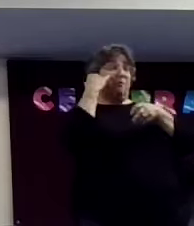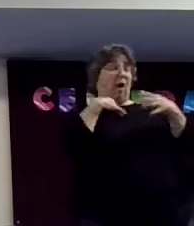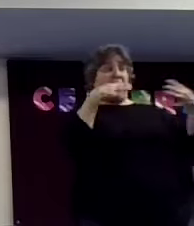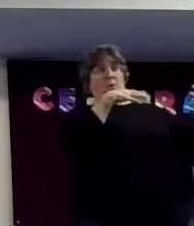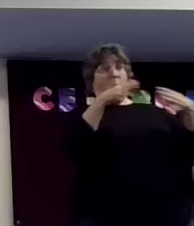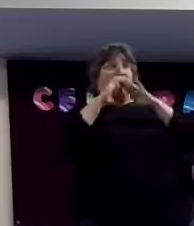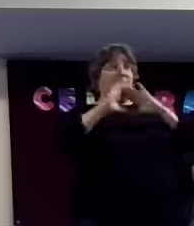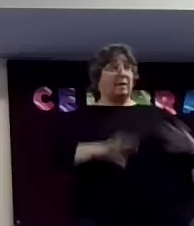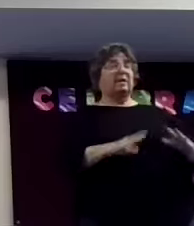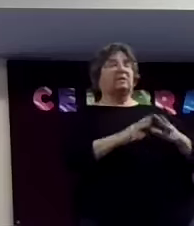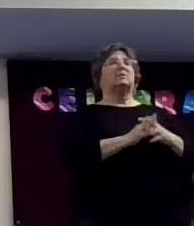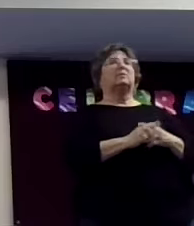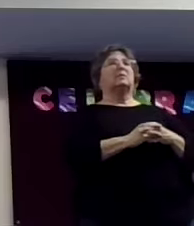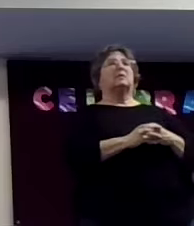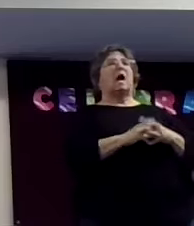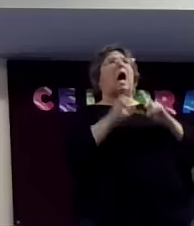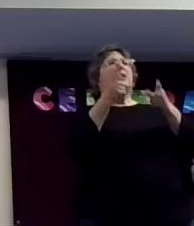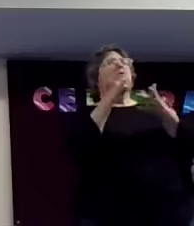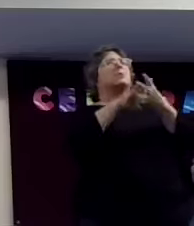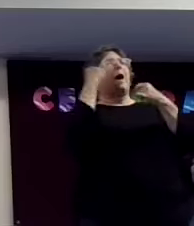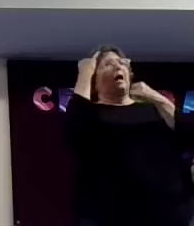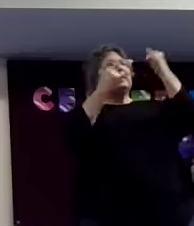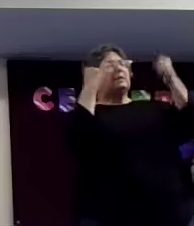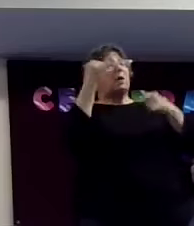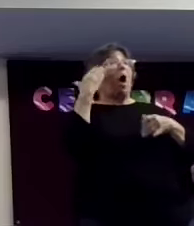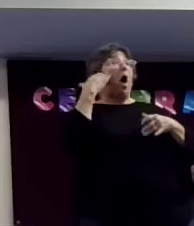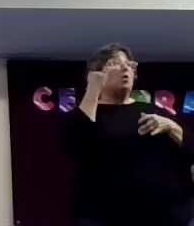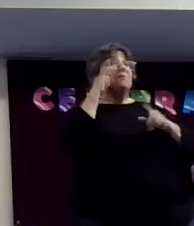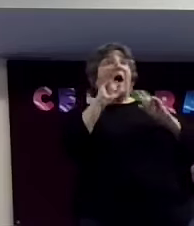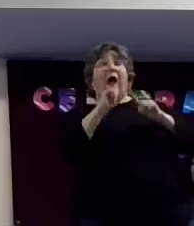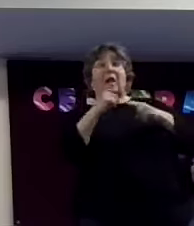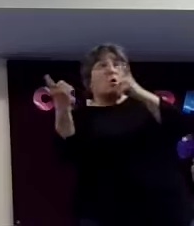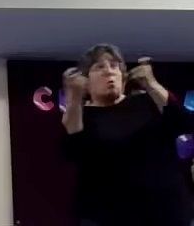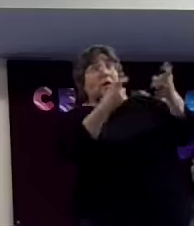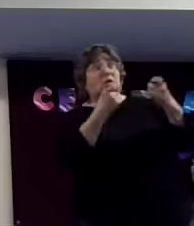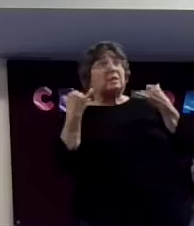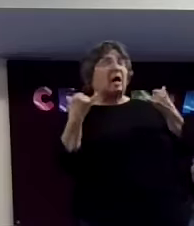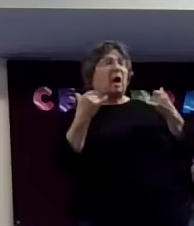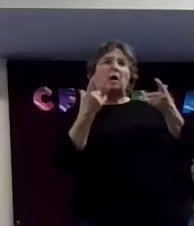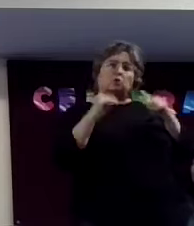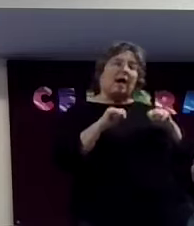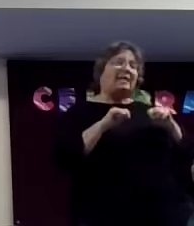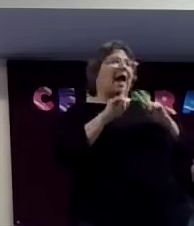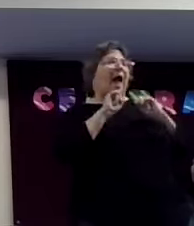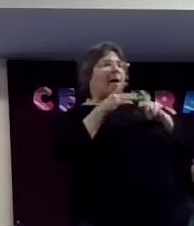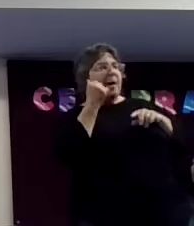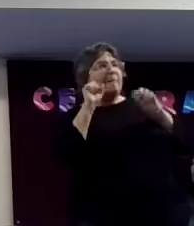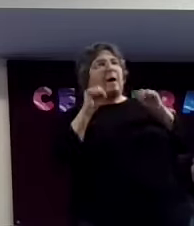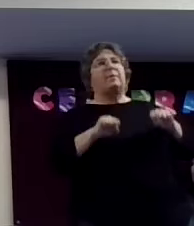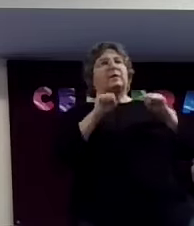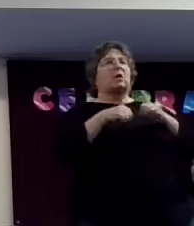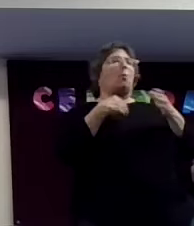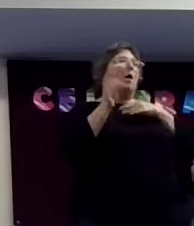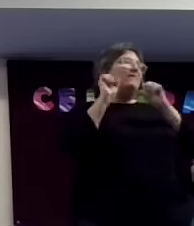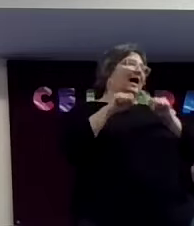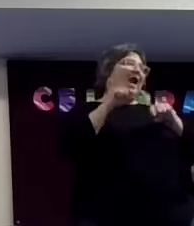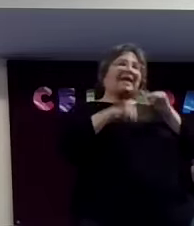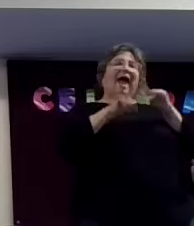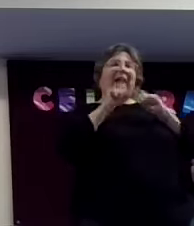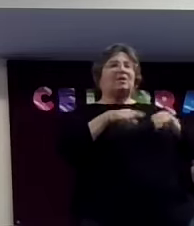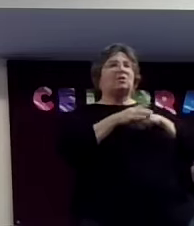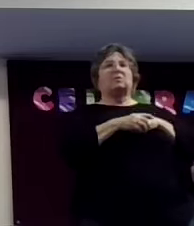war or peace. And I've given you some of her ideas. I don't know if I can answer any of your questions, but I will try to the best of my ability. Whatever I can't